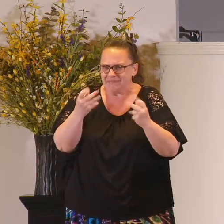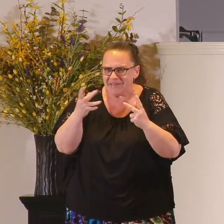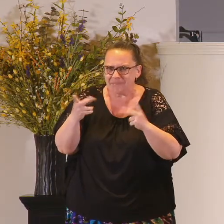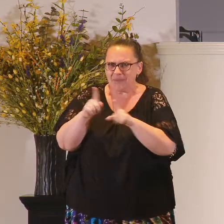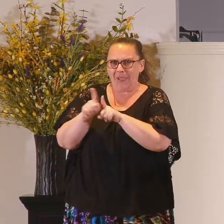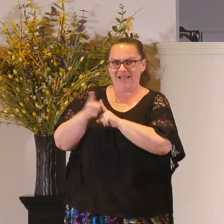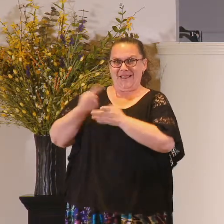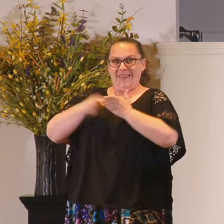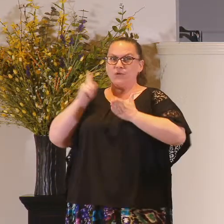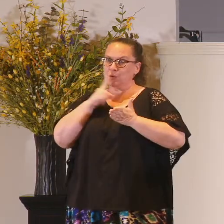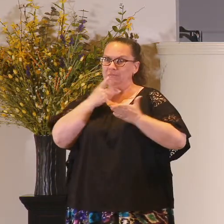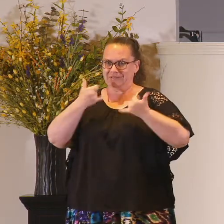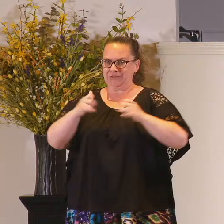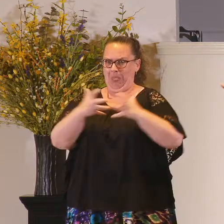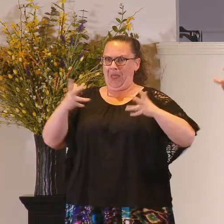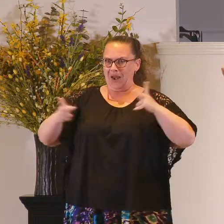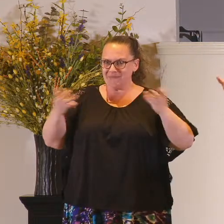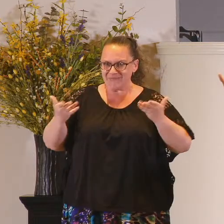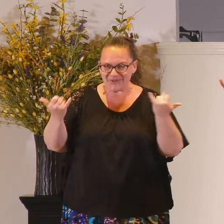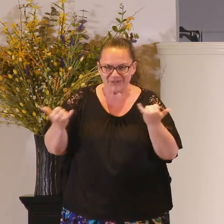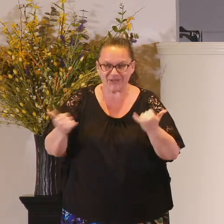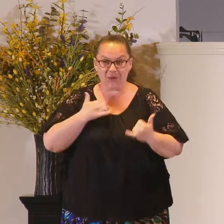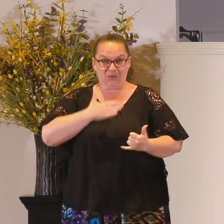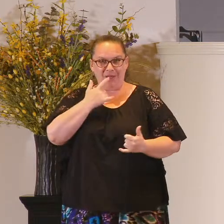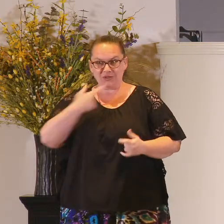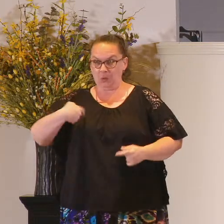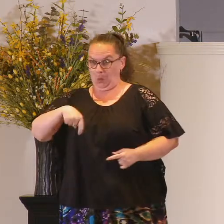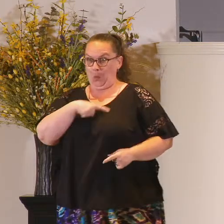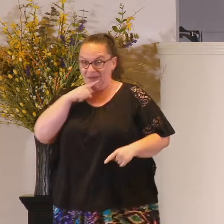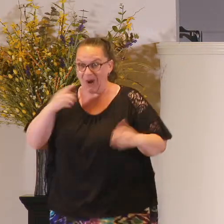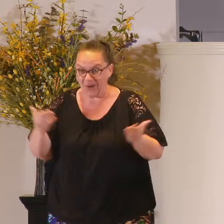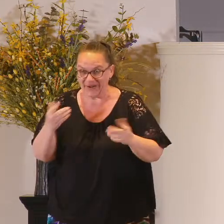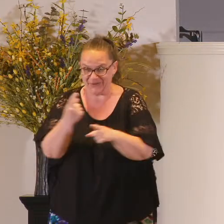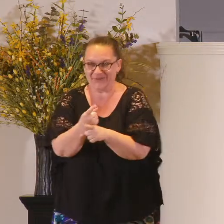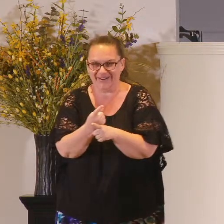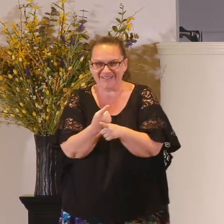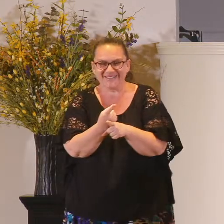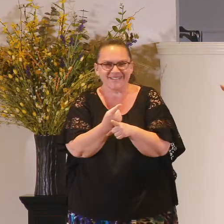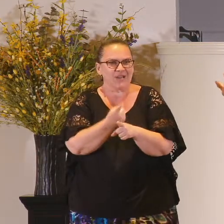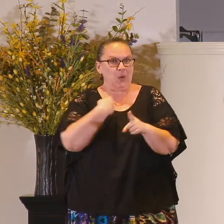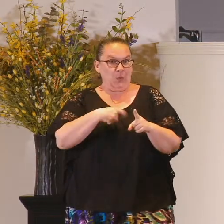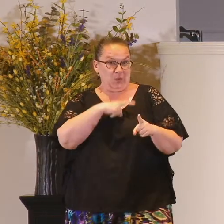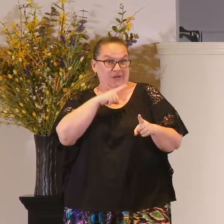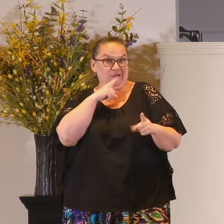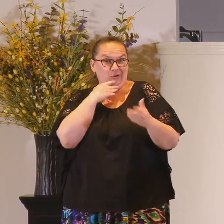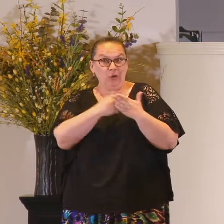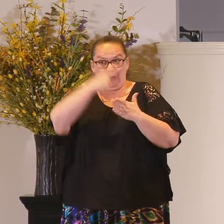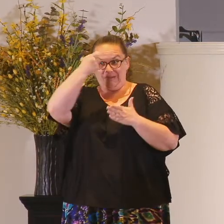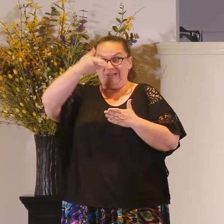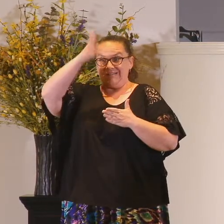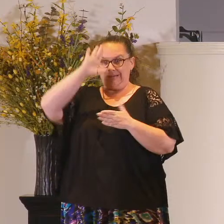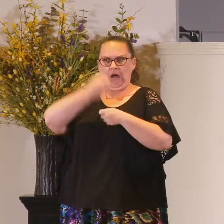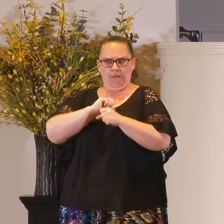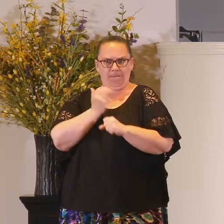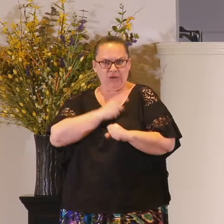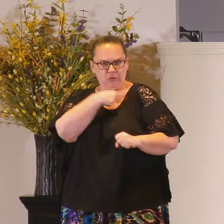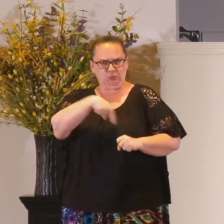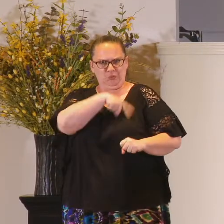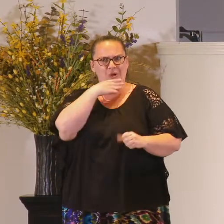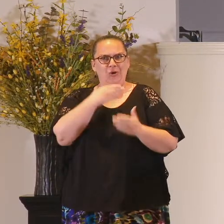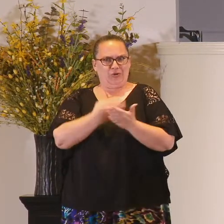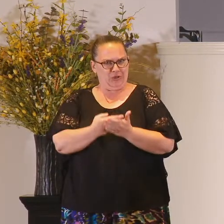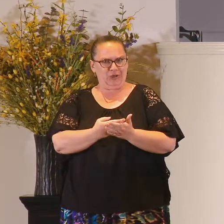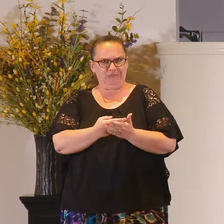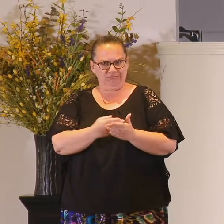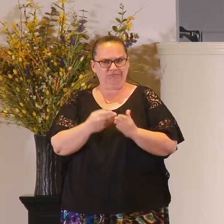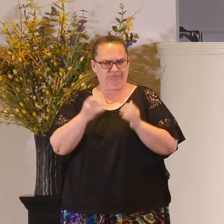good crowd today. And it's good because we're here, right? We are good because God has made us good,